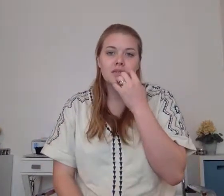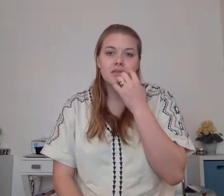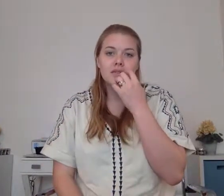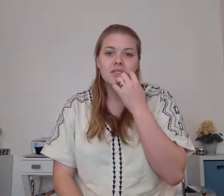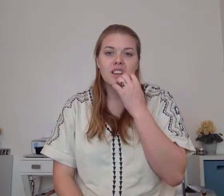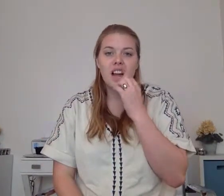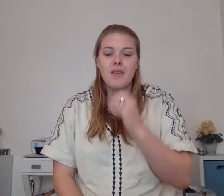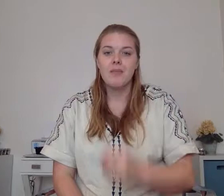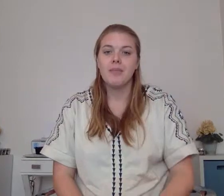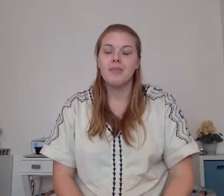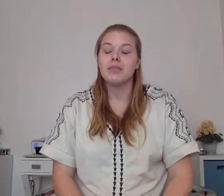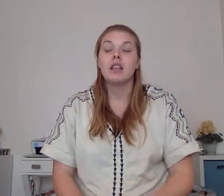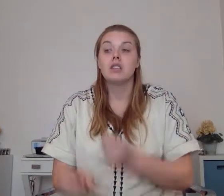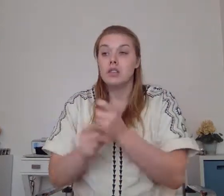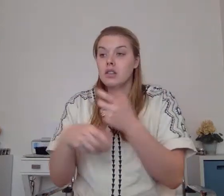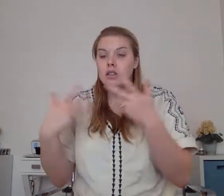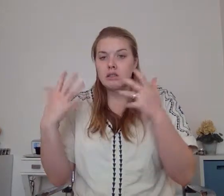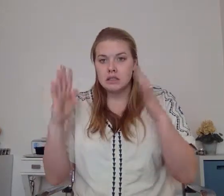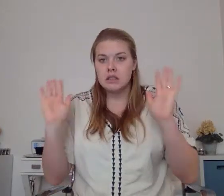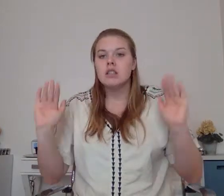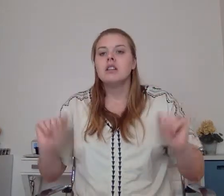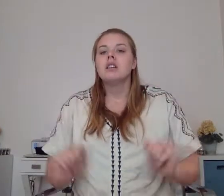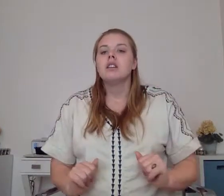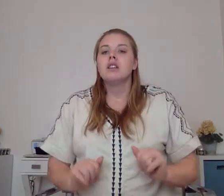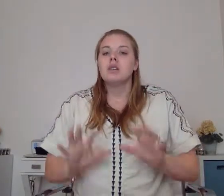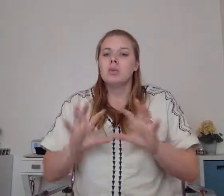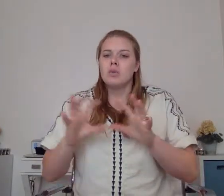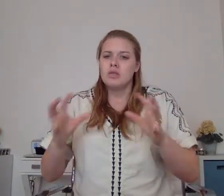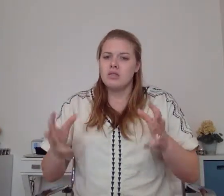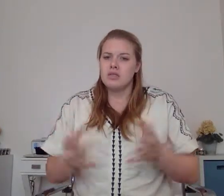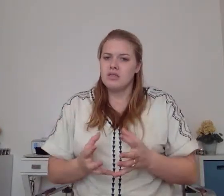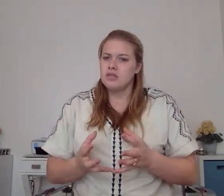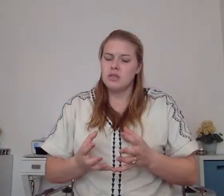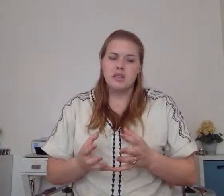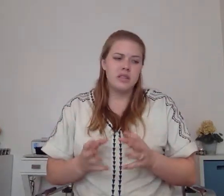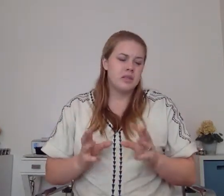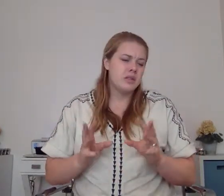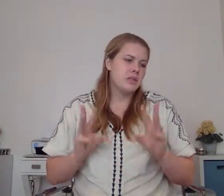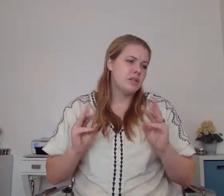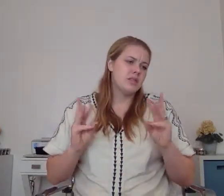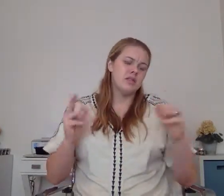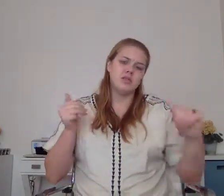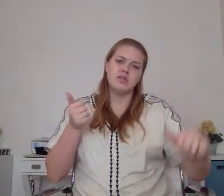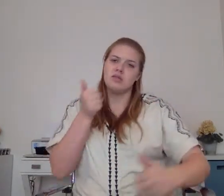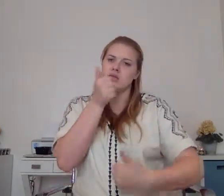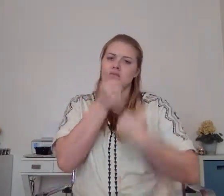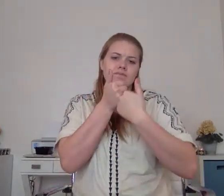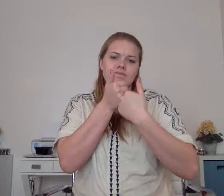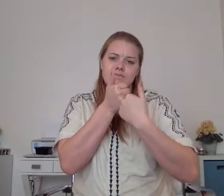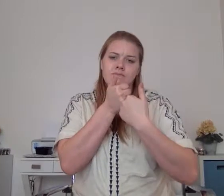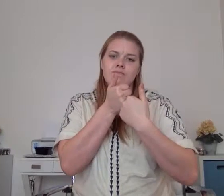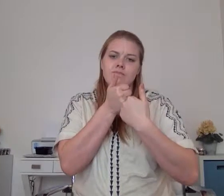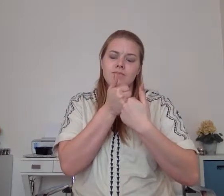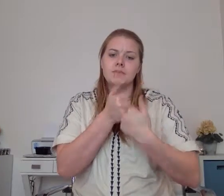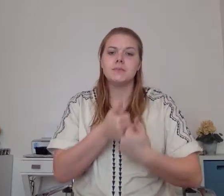But joking aside, I think our world is full of unprecedented challenges. And this comes with an